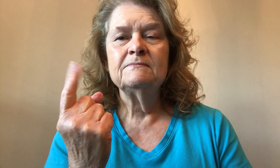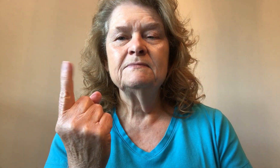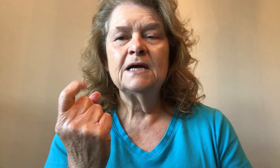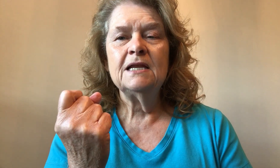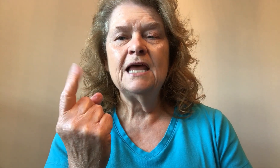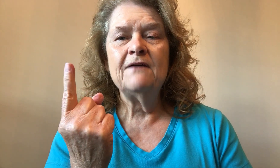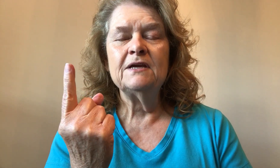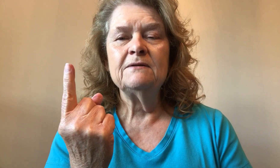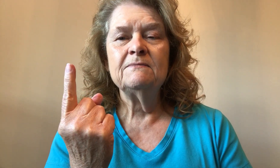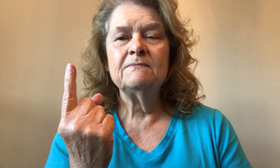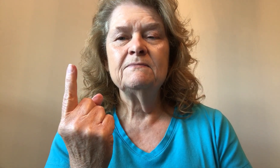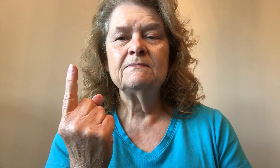11.